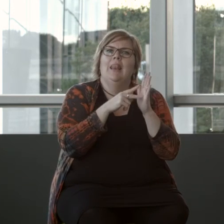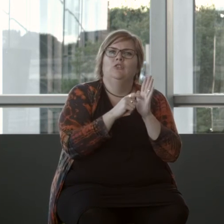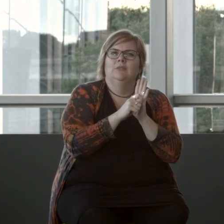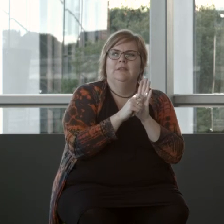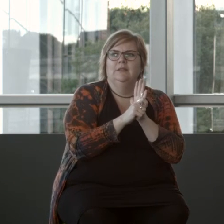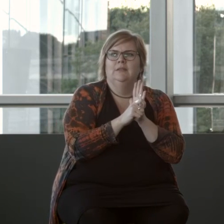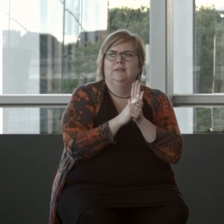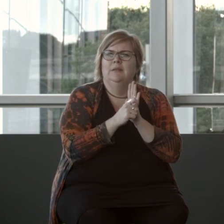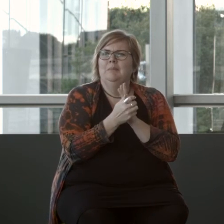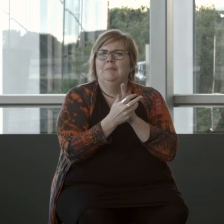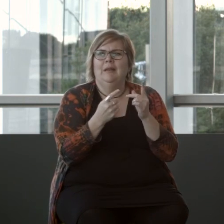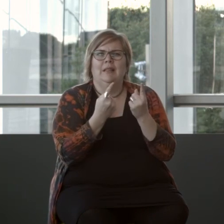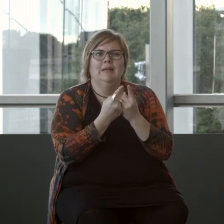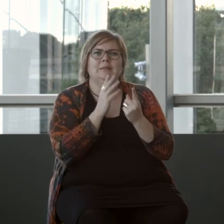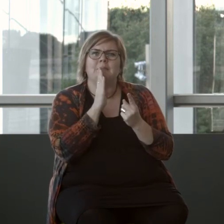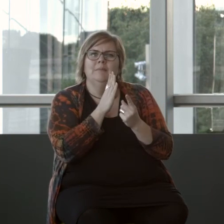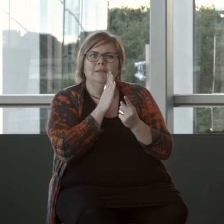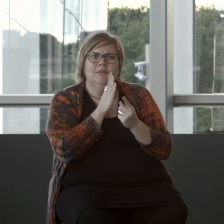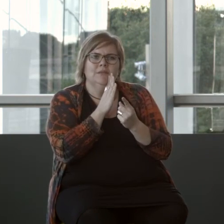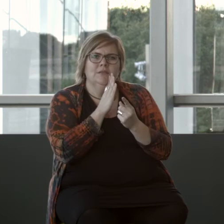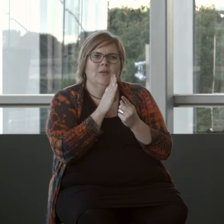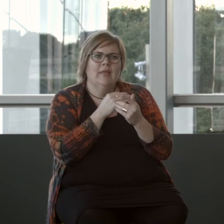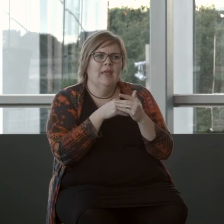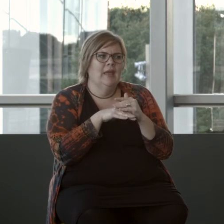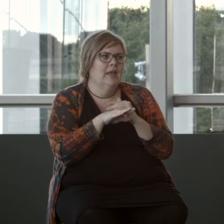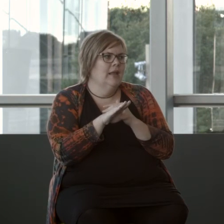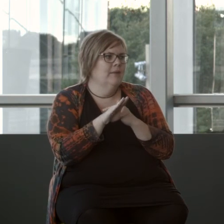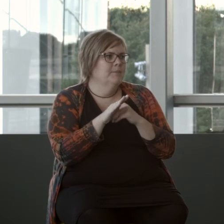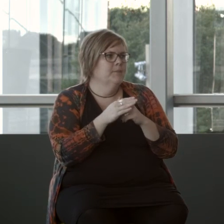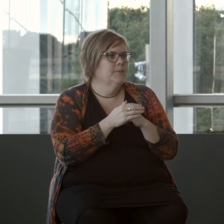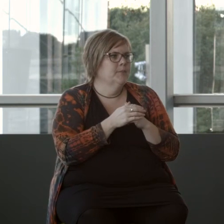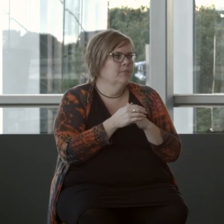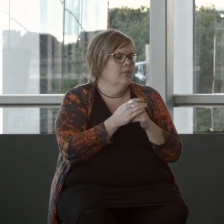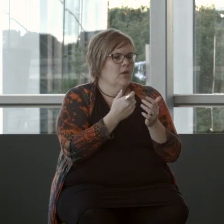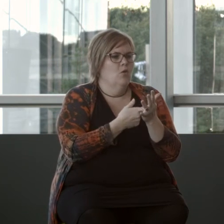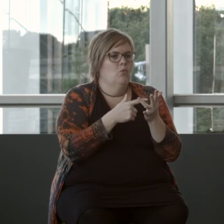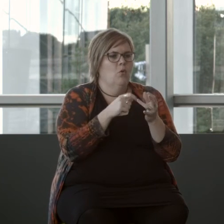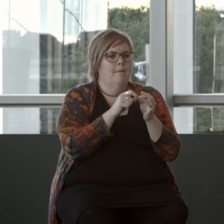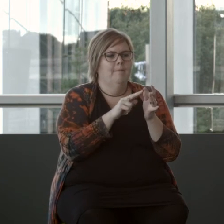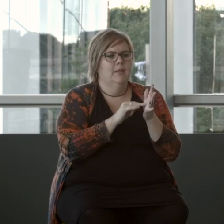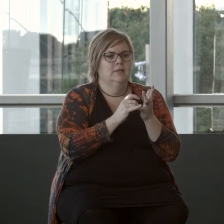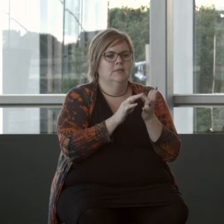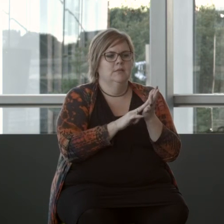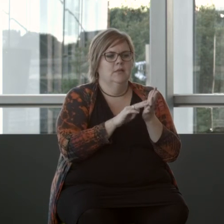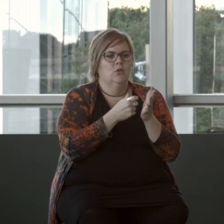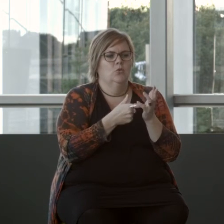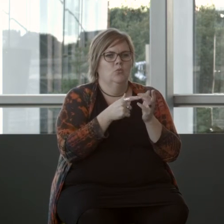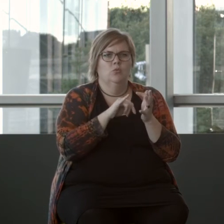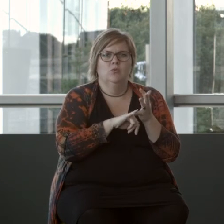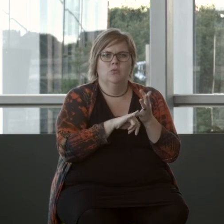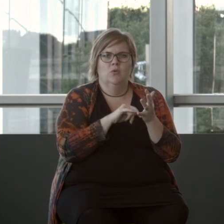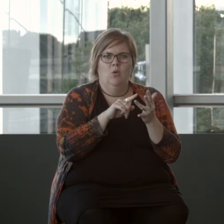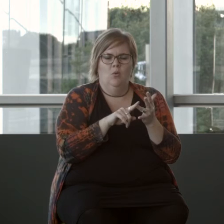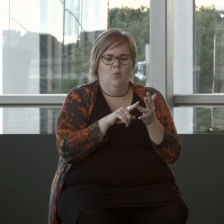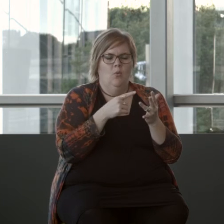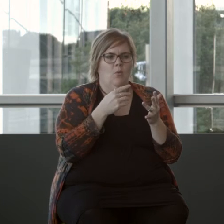things are often missed. So in Ovid's Medusa, which was a version of the Medusa story that I told, I looked back